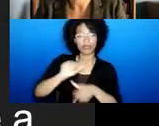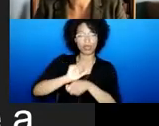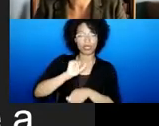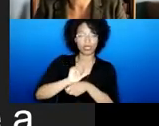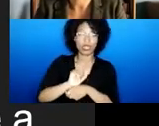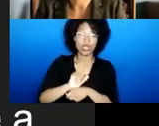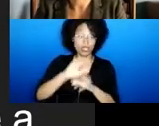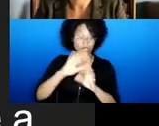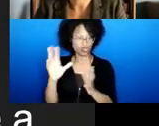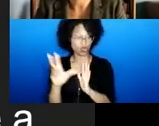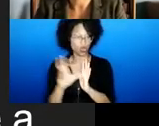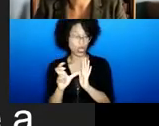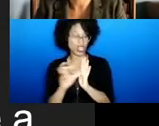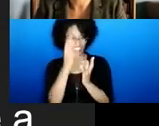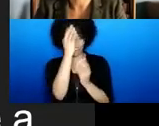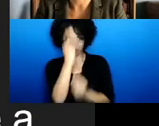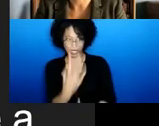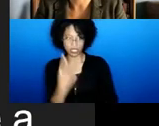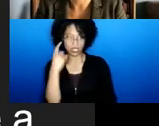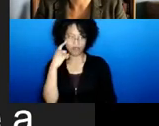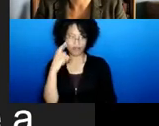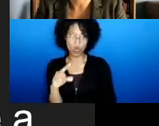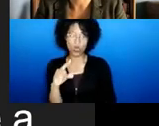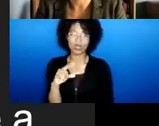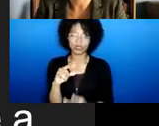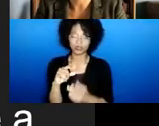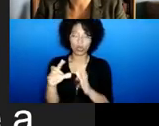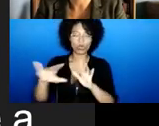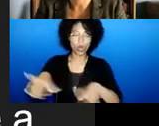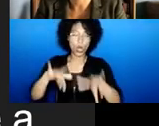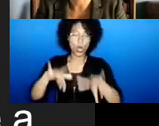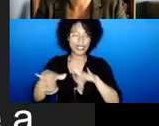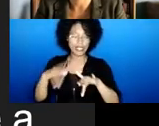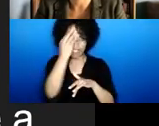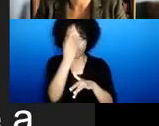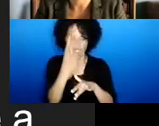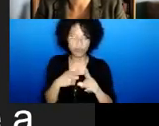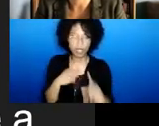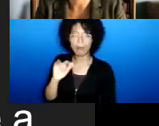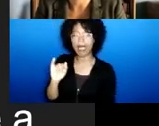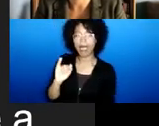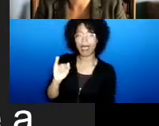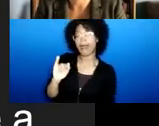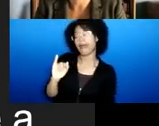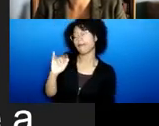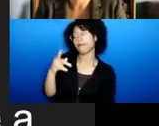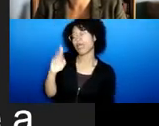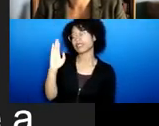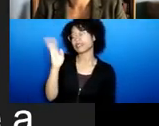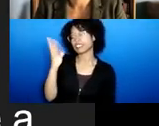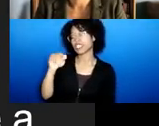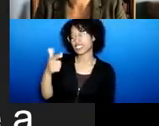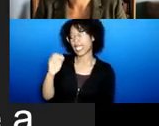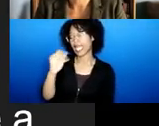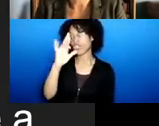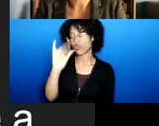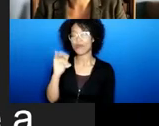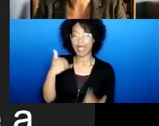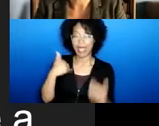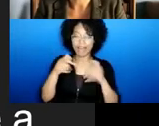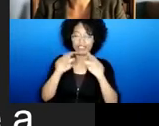iPresentation in the gallery that will also have a transcript provided to provide another layer of access.